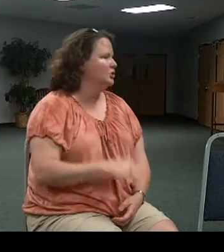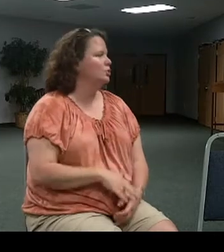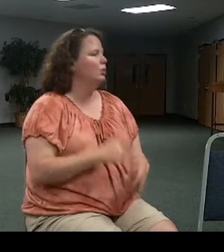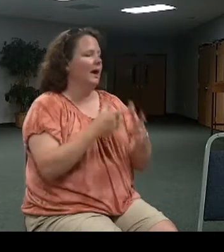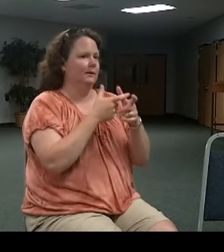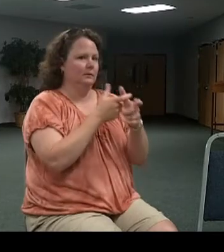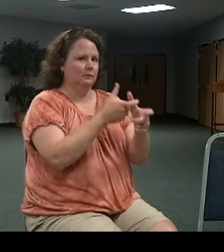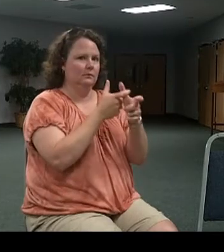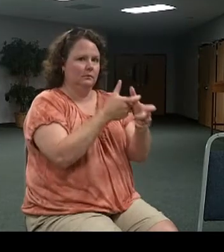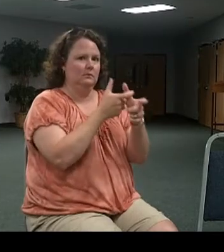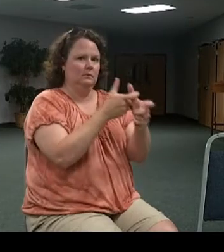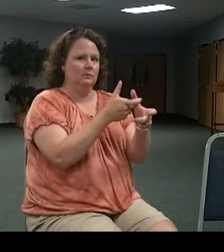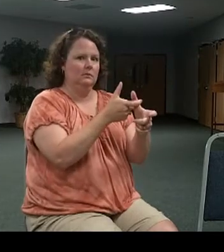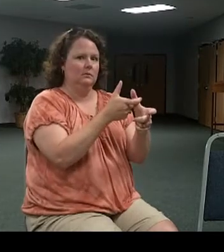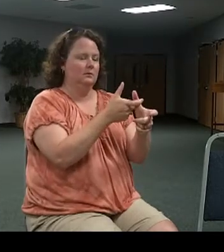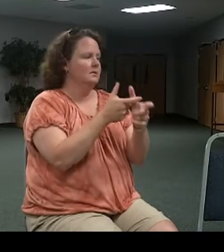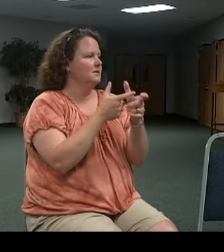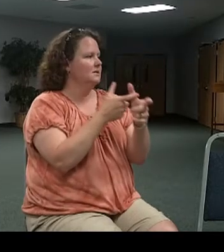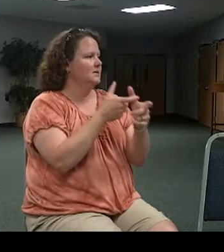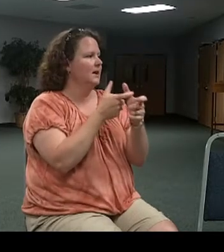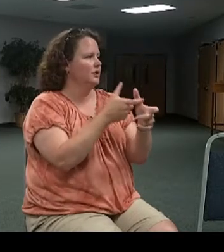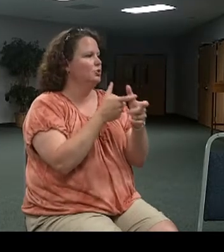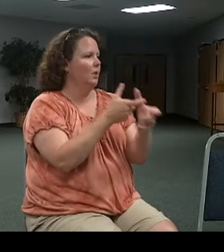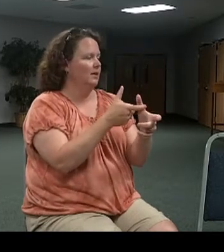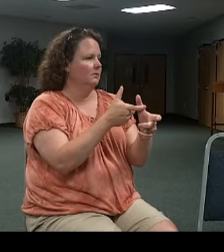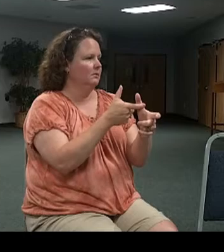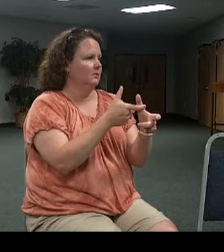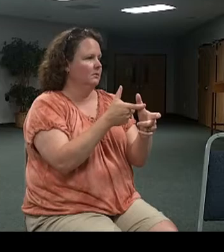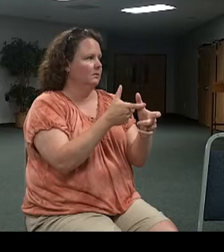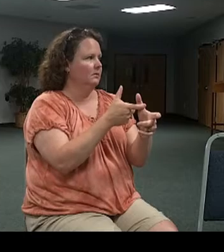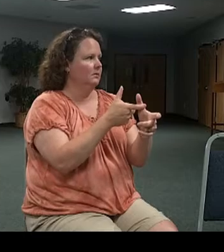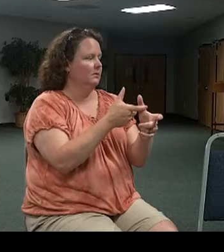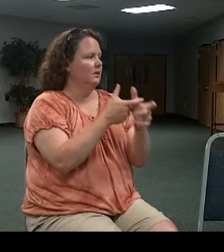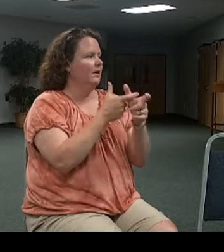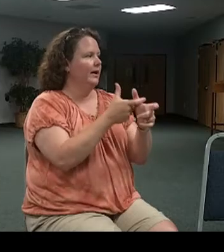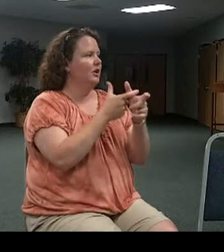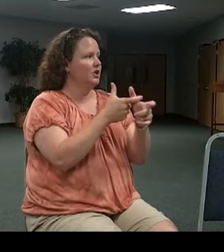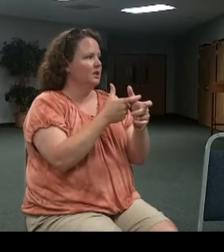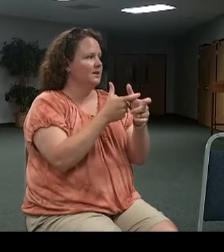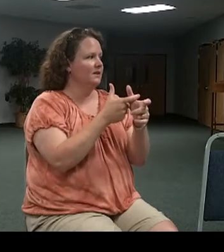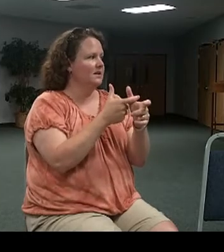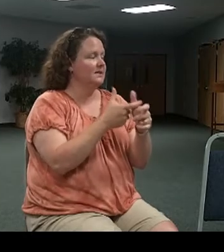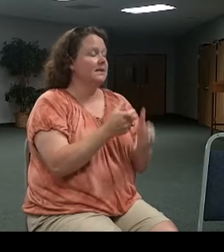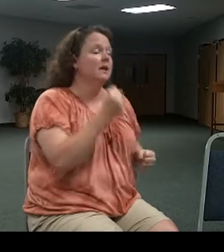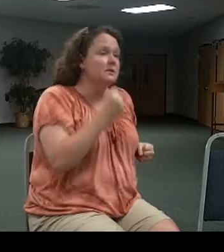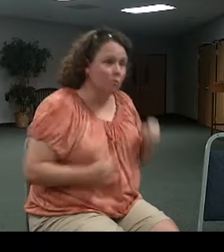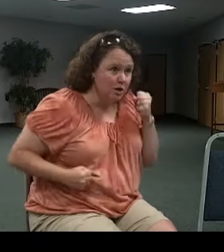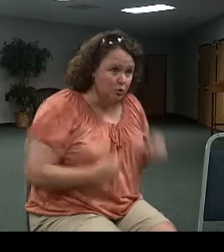Okay. To run, this is the sign to run. An alternative is to tell someone to